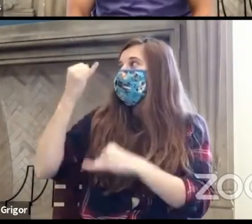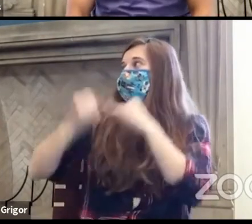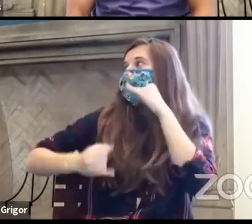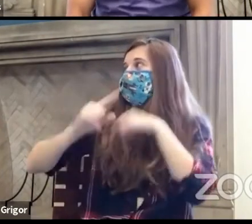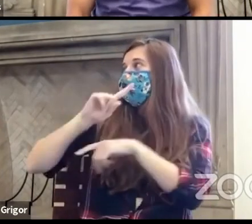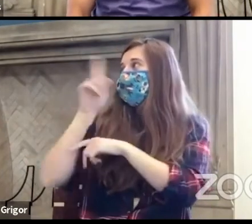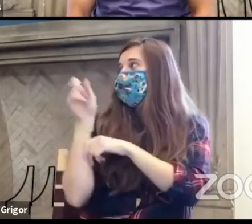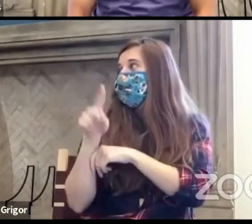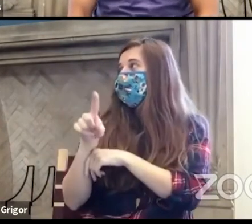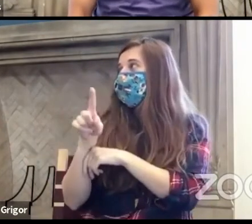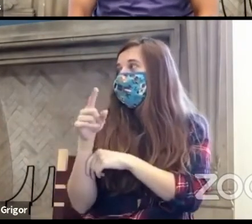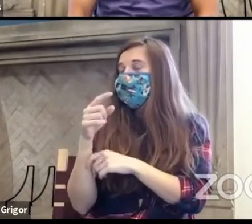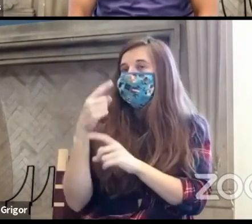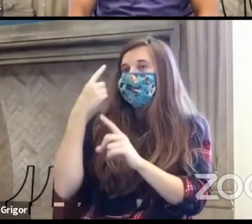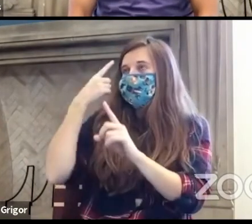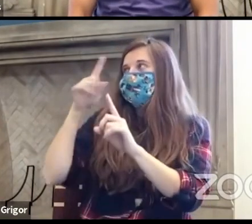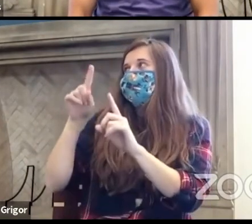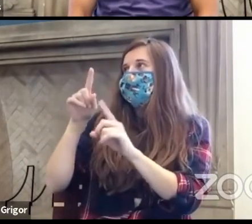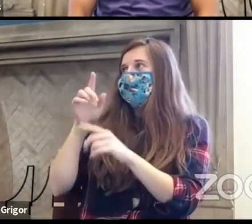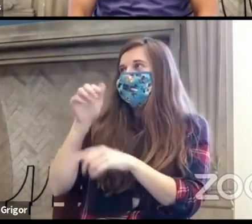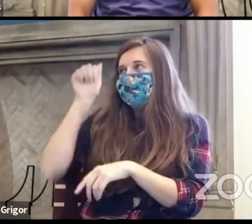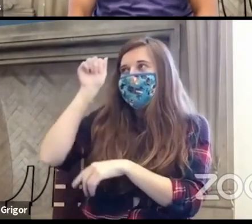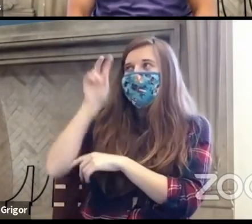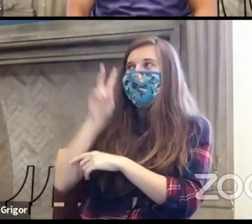Now, the last question is for August.